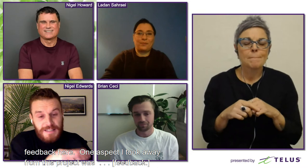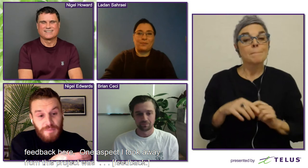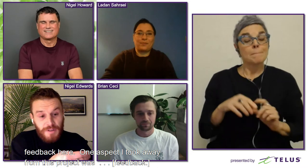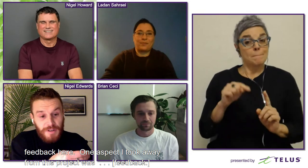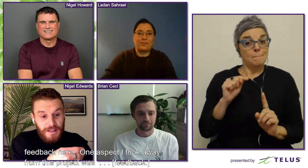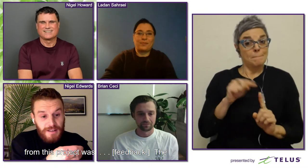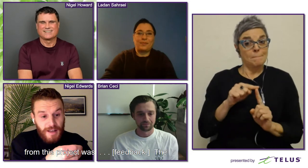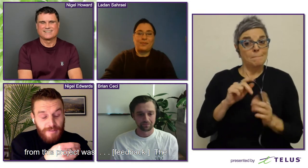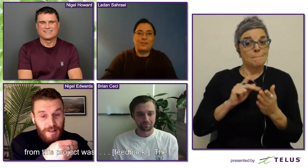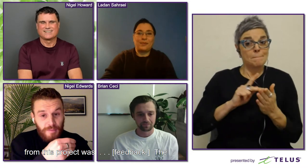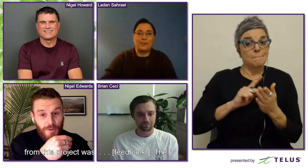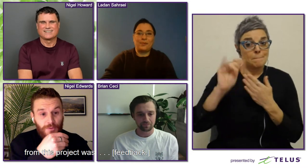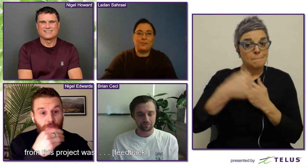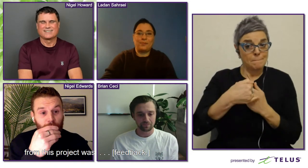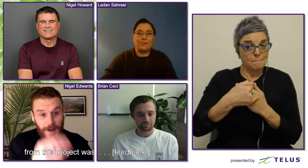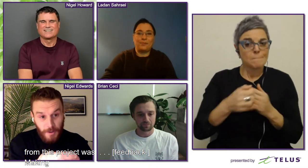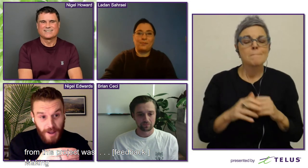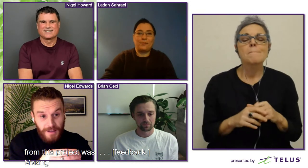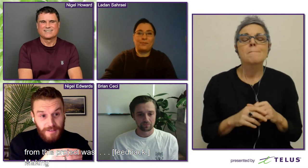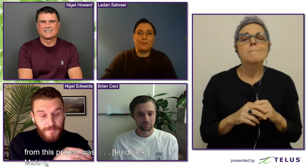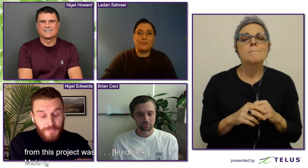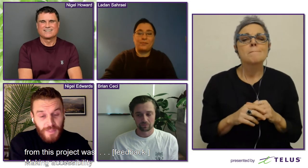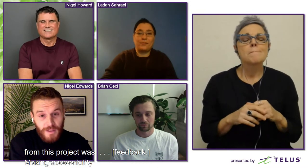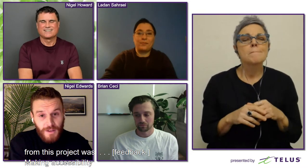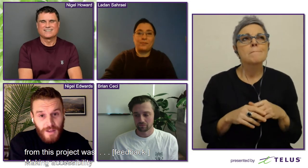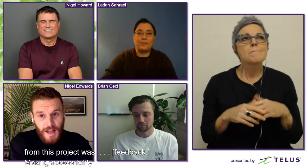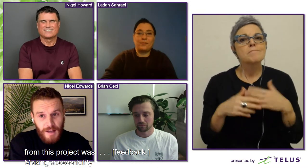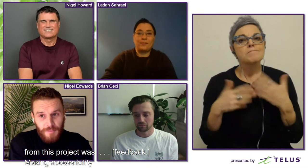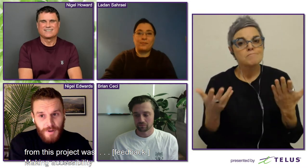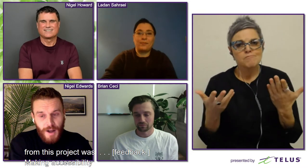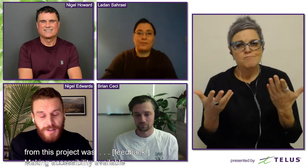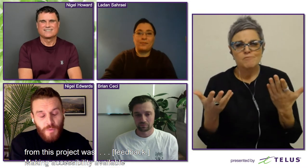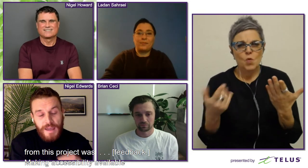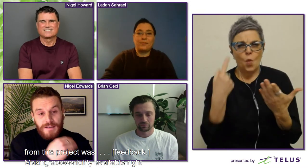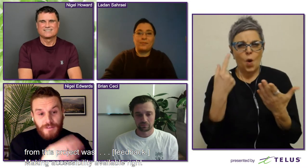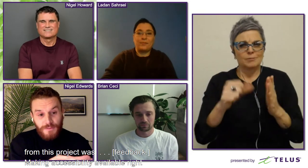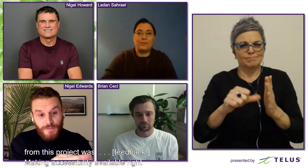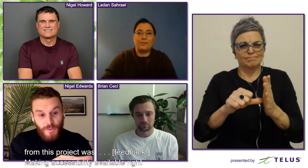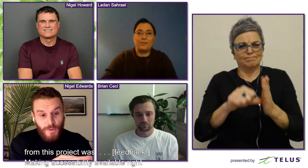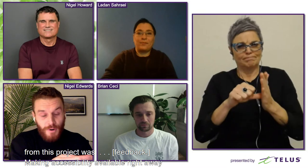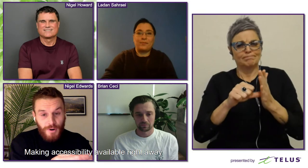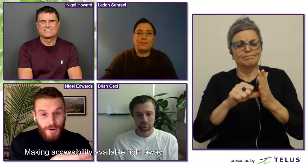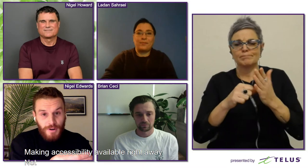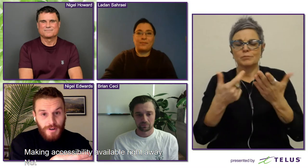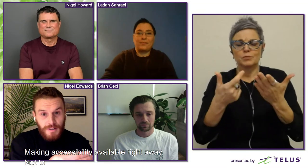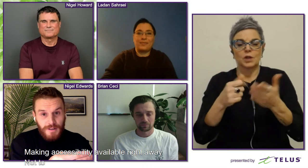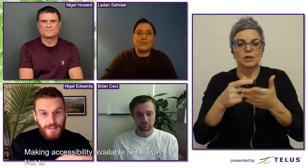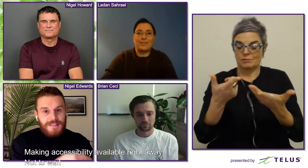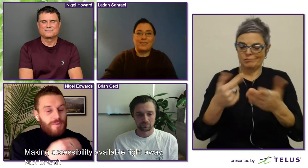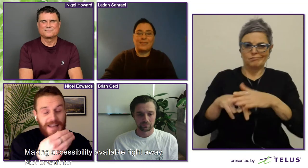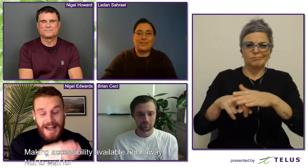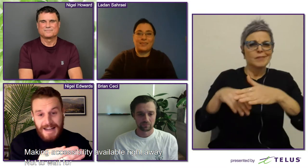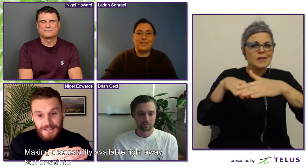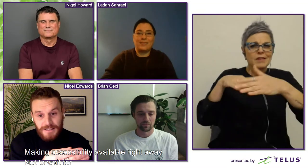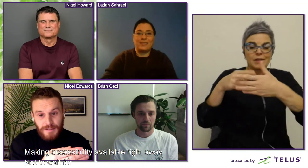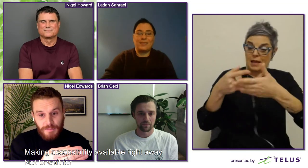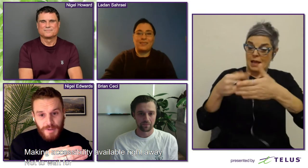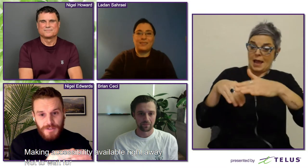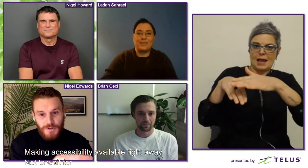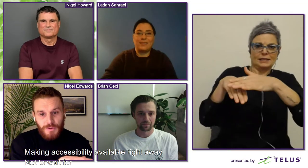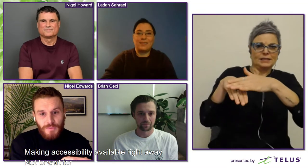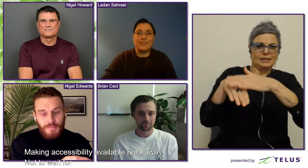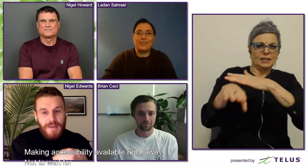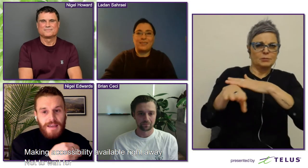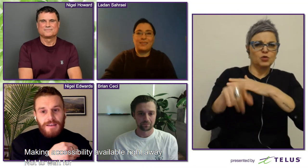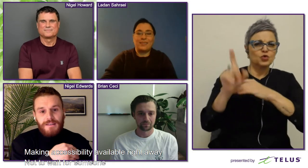making accessibility available right away. Not to wait for someone to ask,